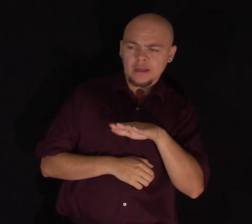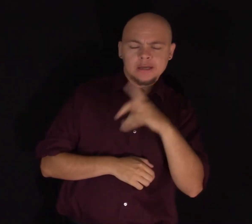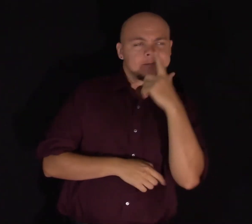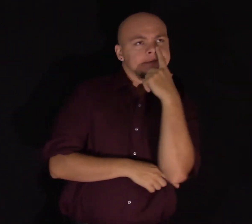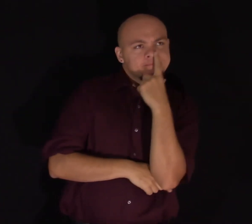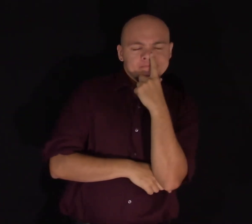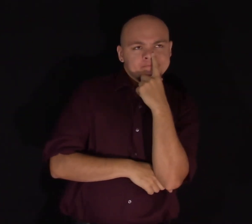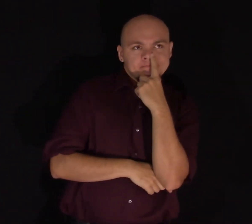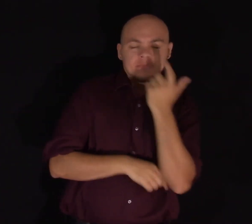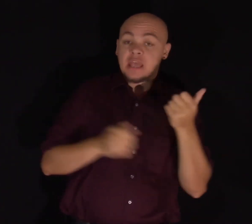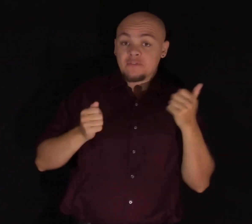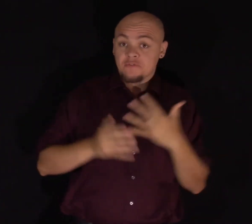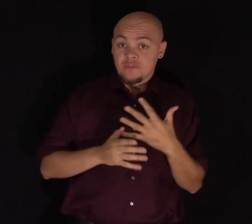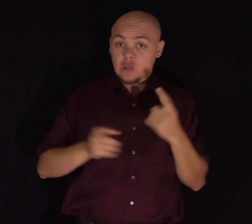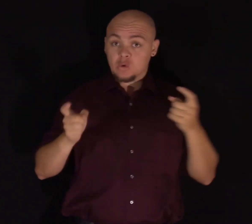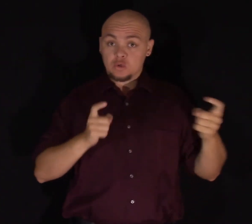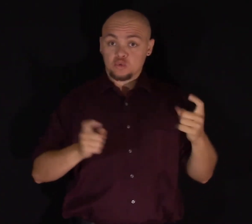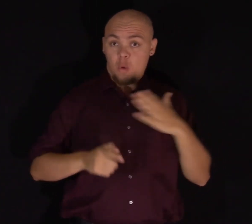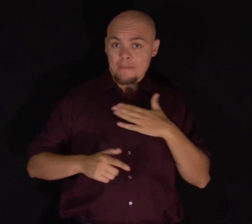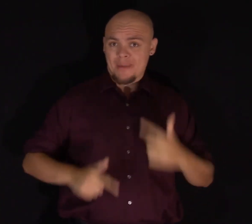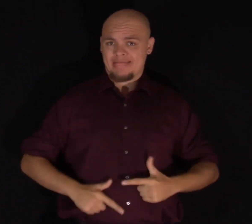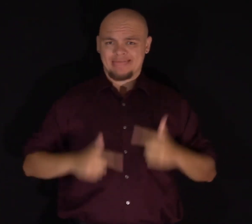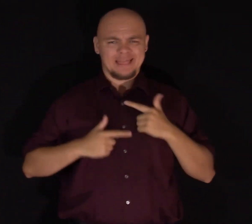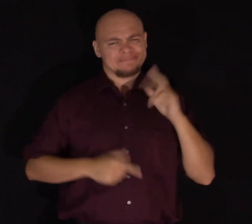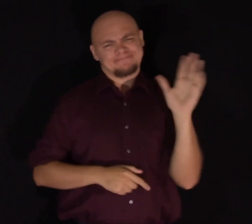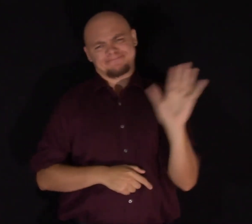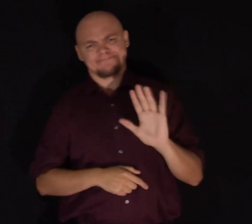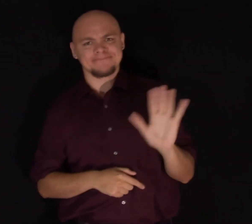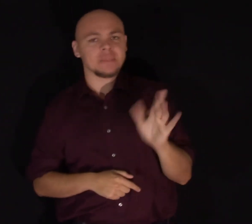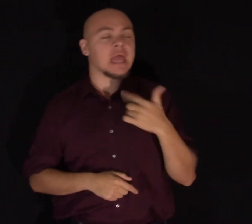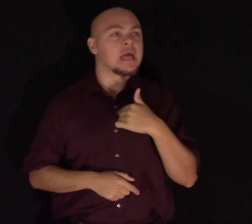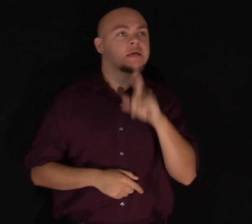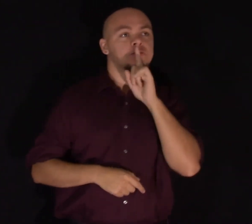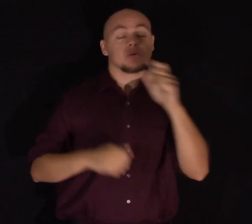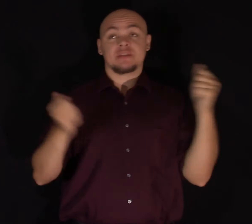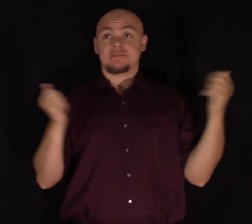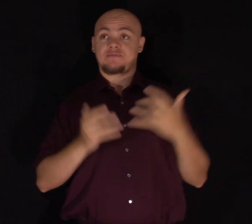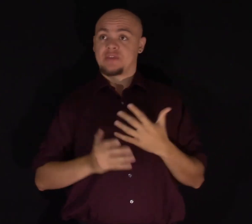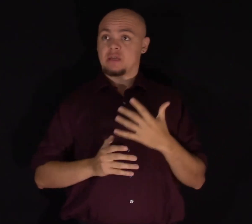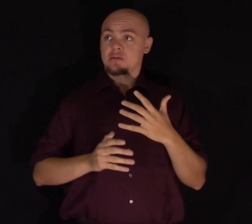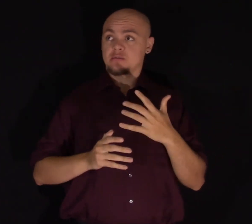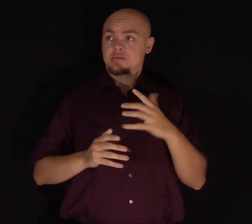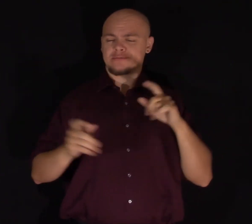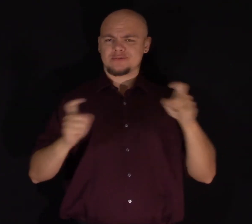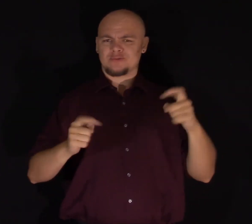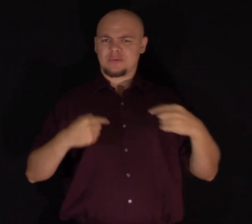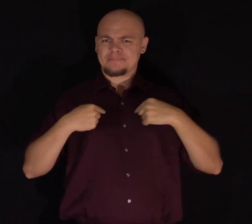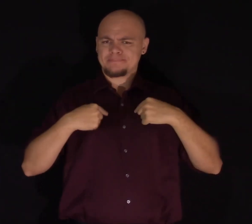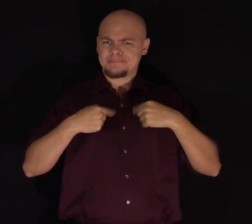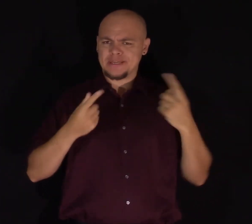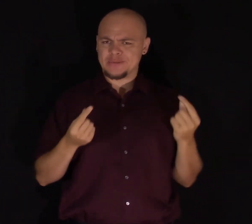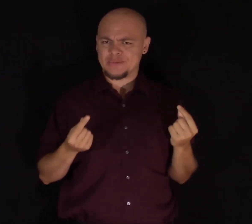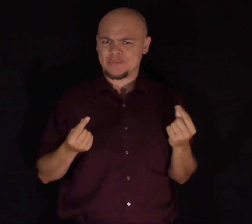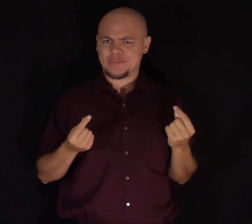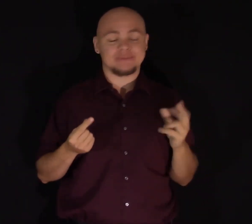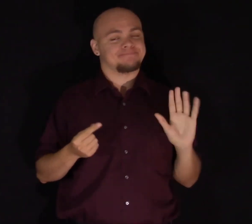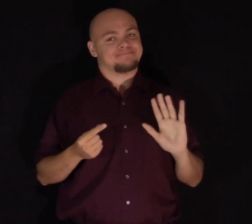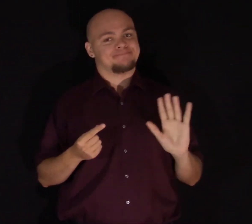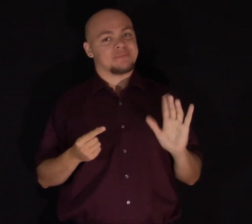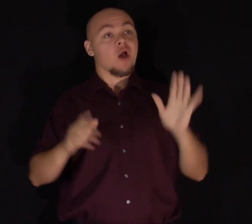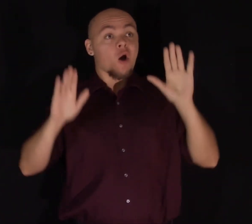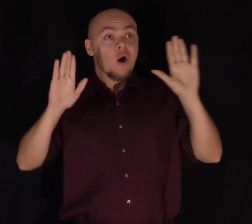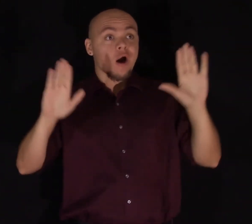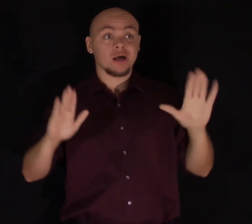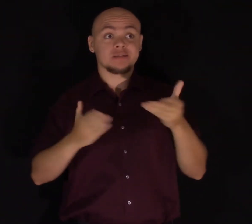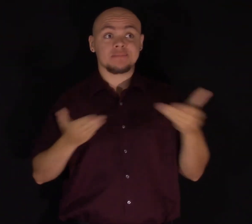not gonna let fear rule my life. I'm not gonna let fear dictate what I do. And then all these awesome things